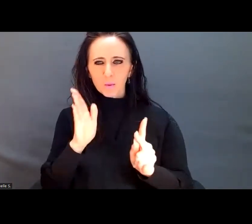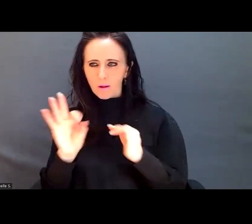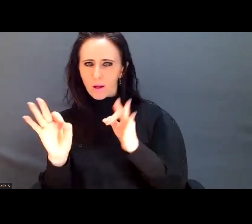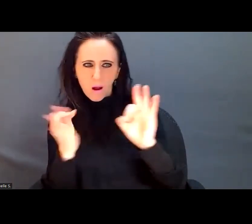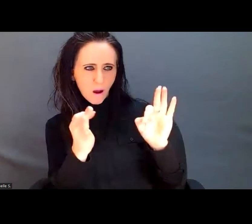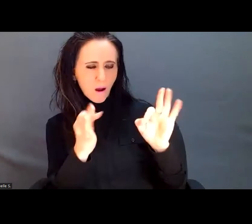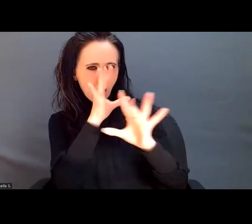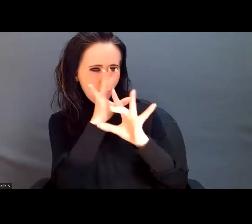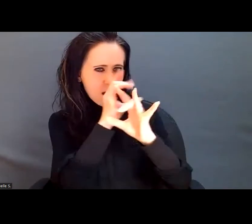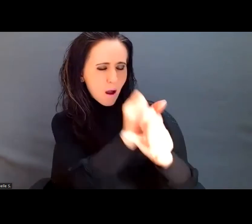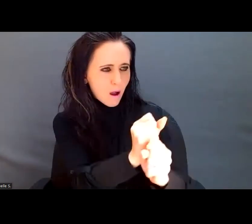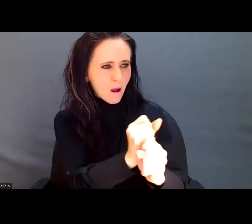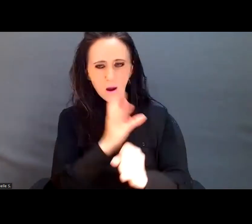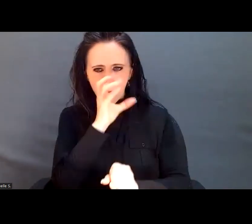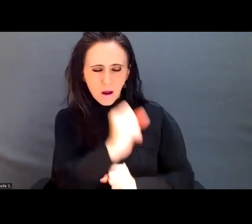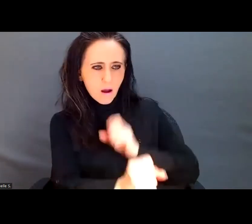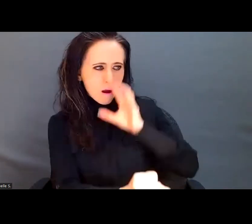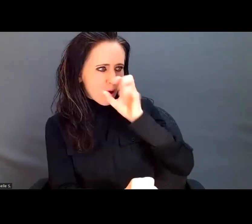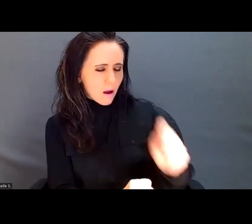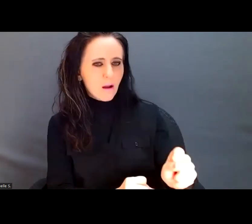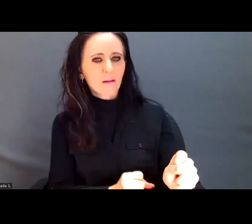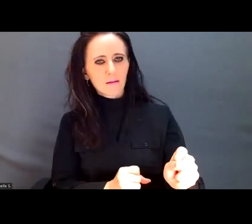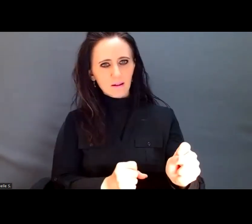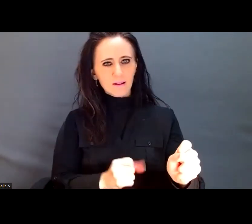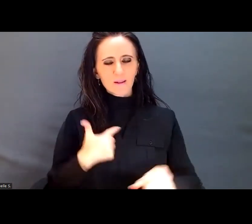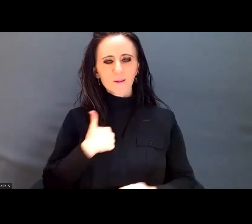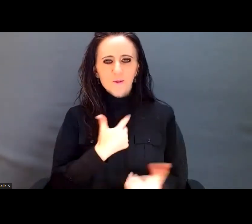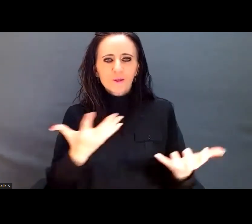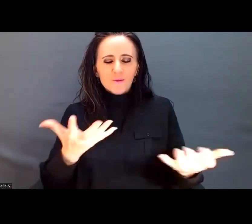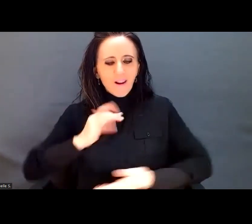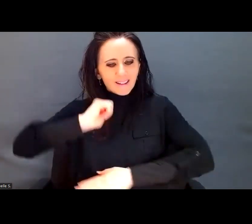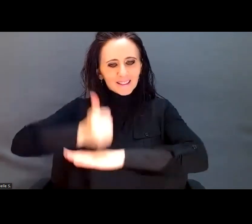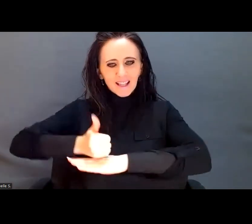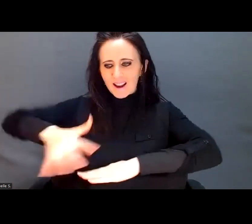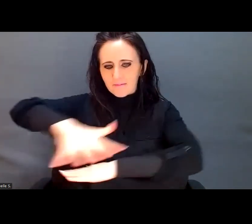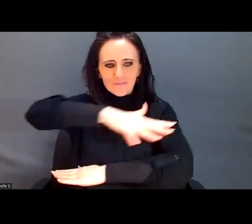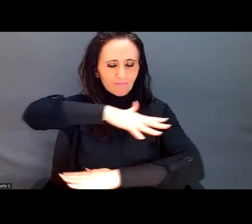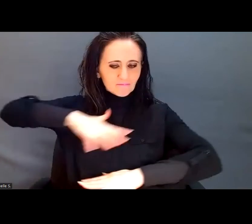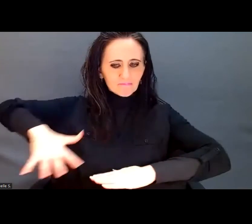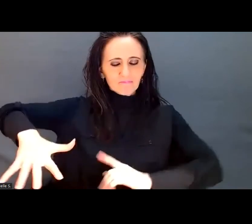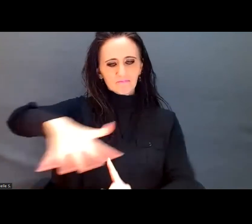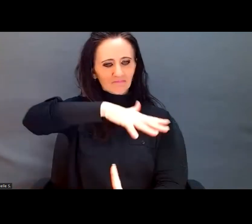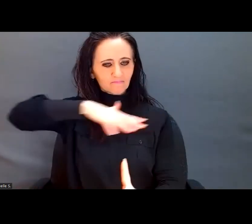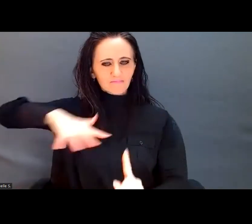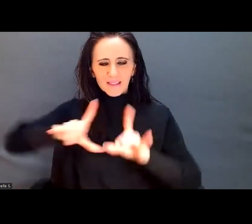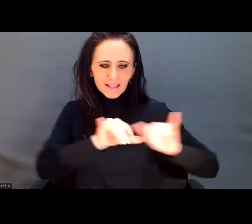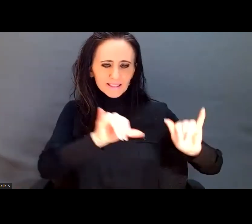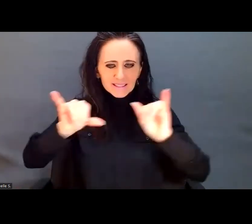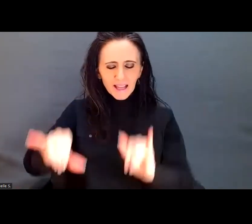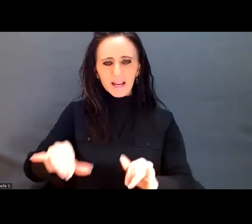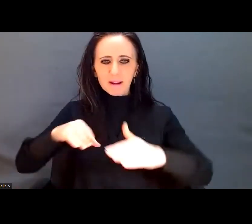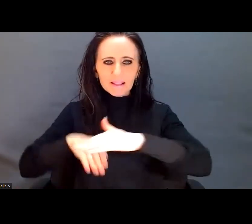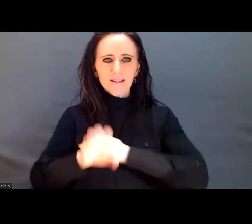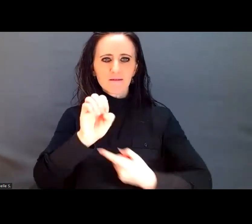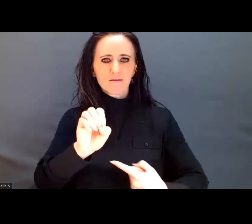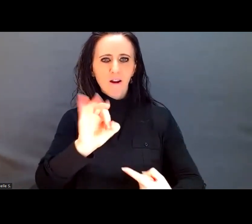purpose. We are looking to simulate being in person. So movement, engagement,